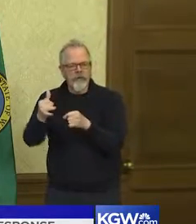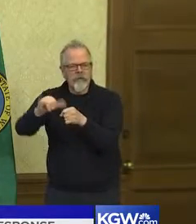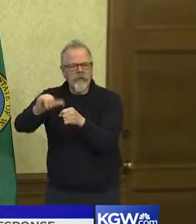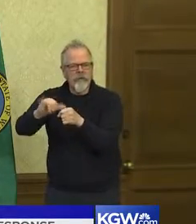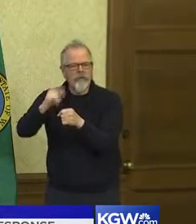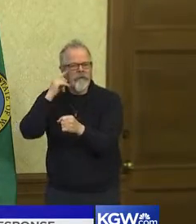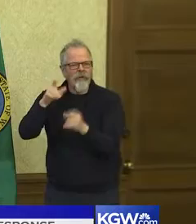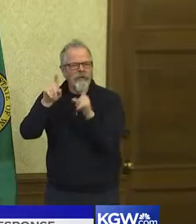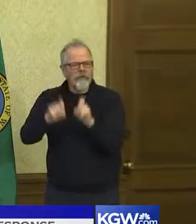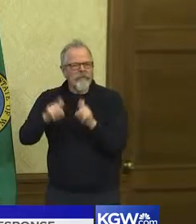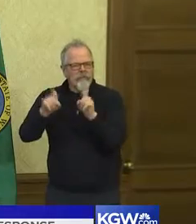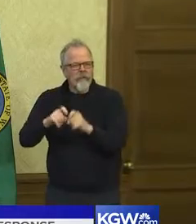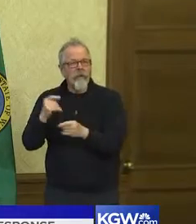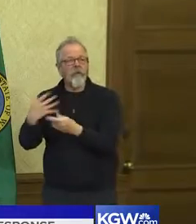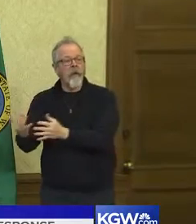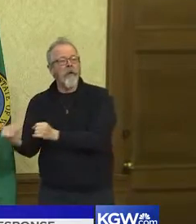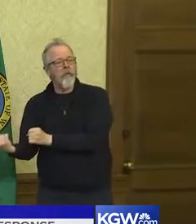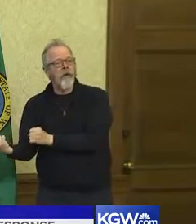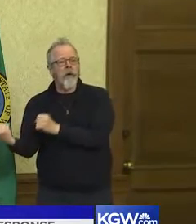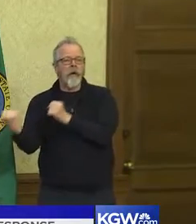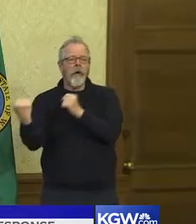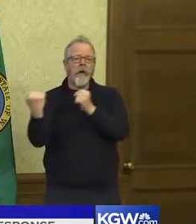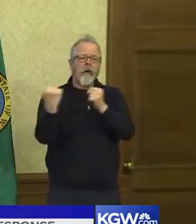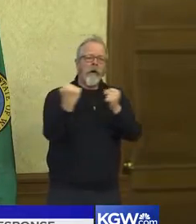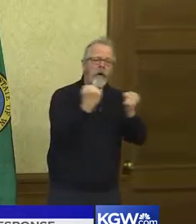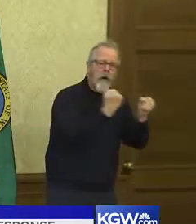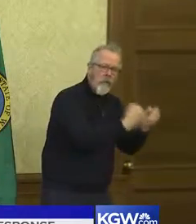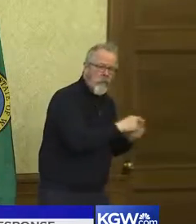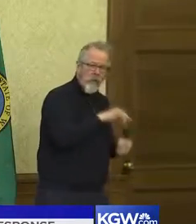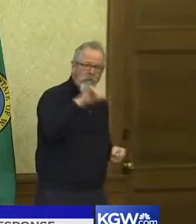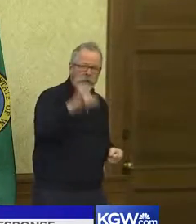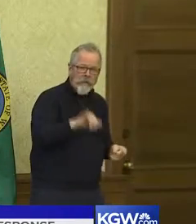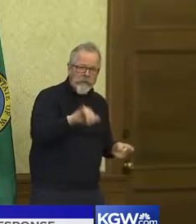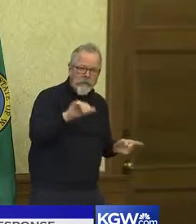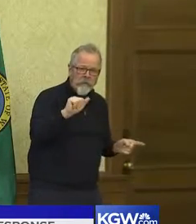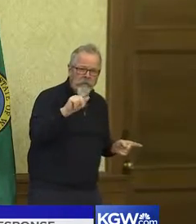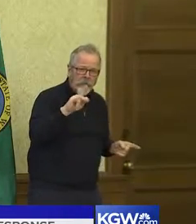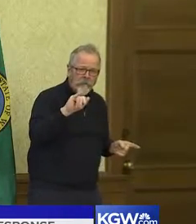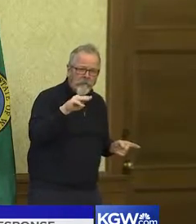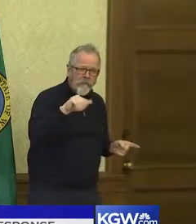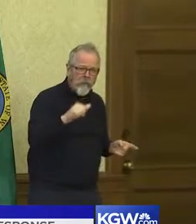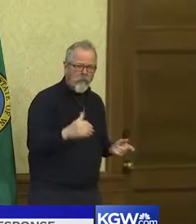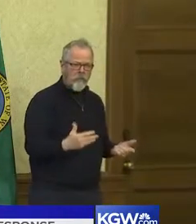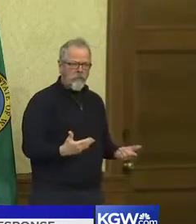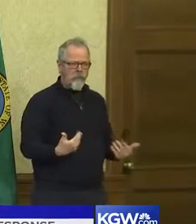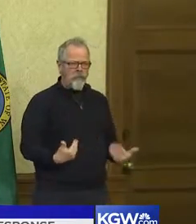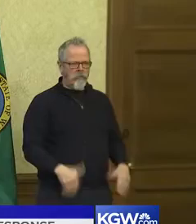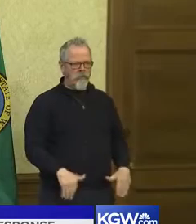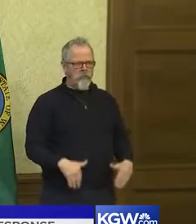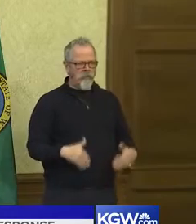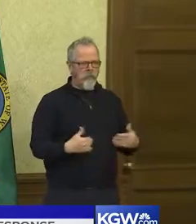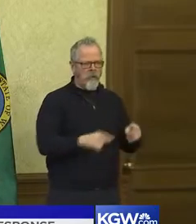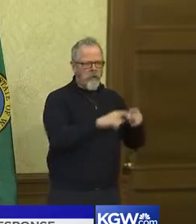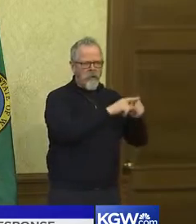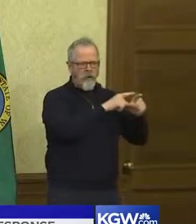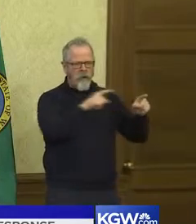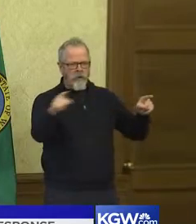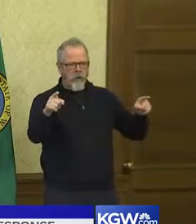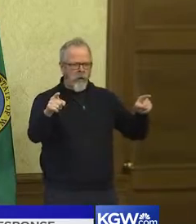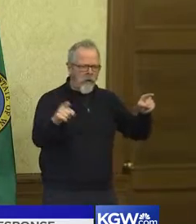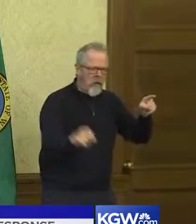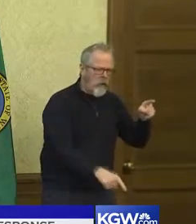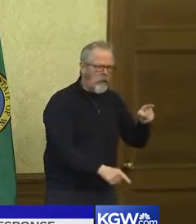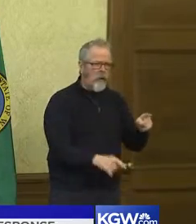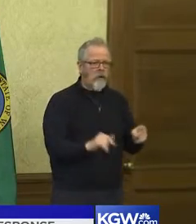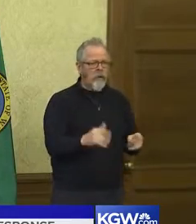facility, because we didn't have enough swabs or test medium. And that's how precarious this situation